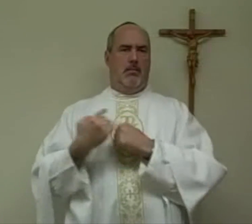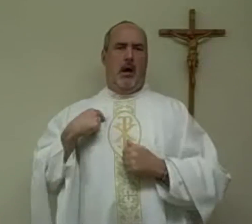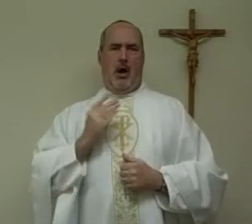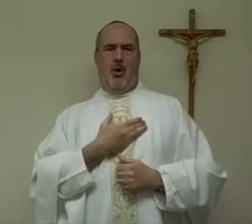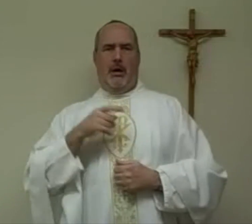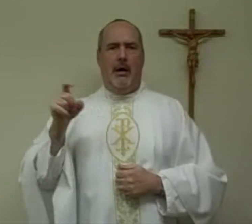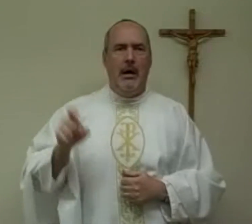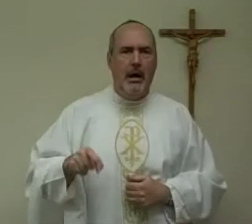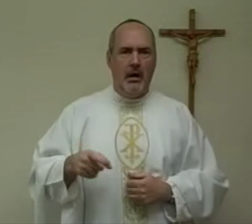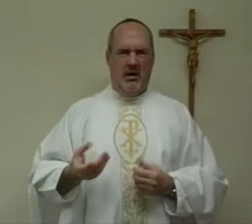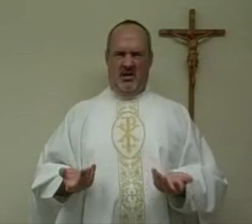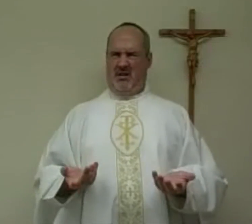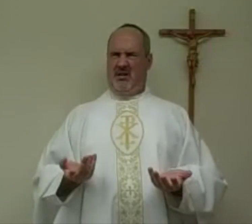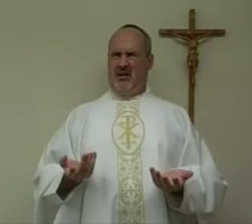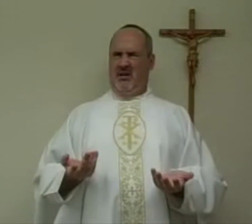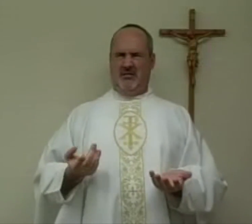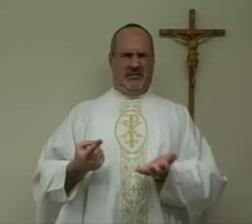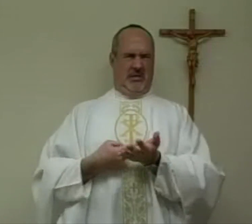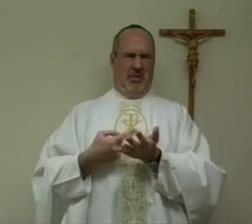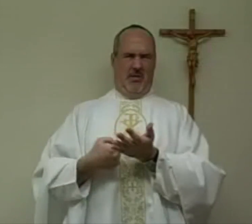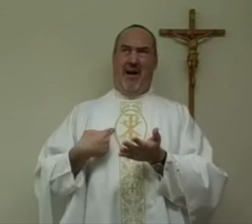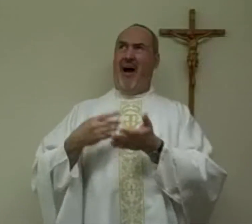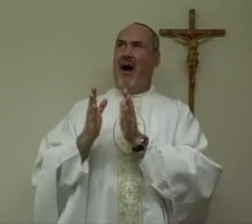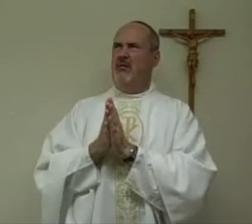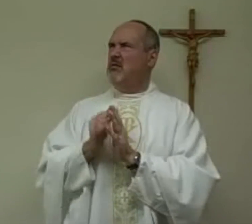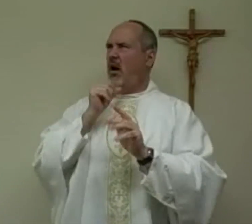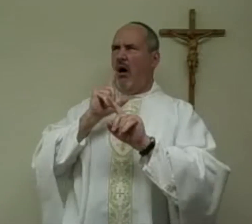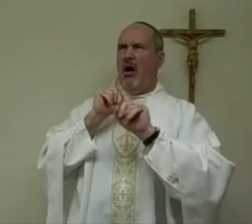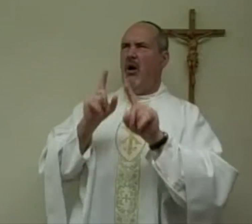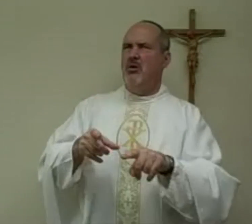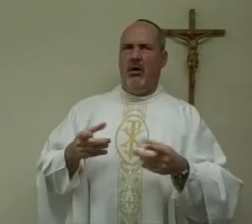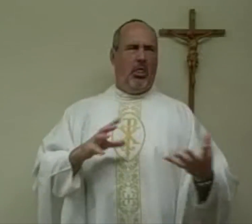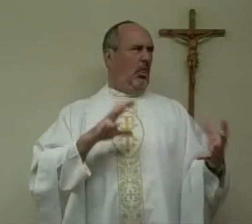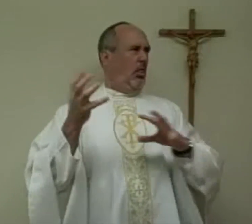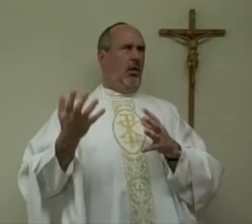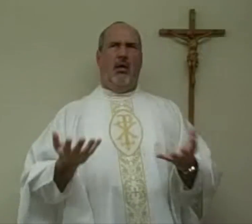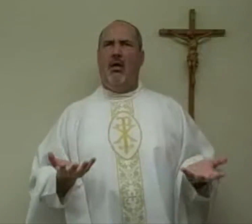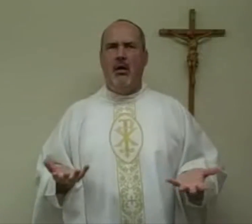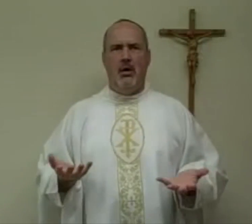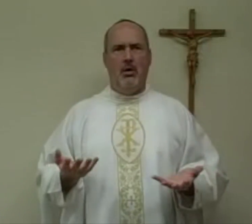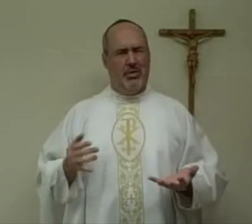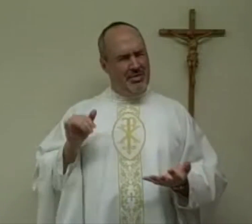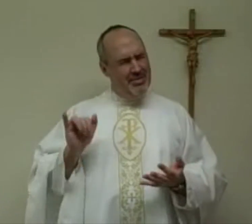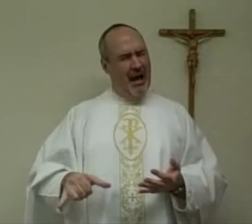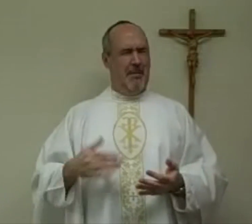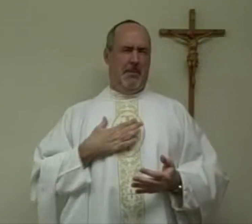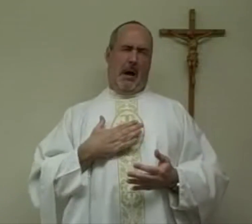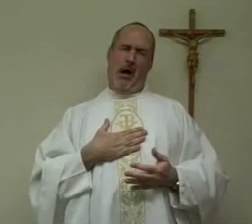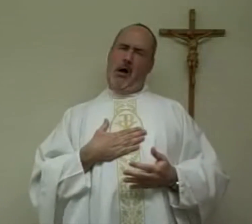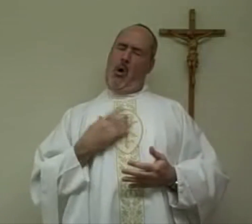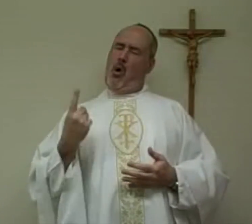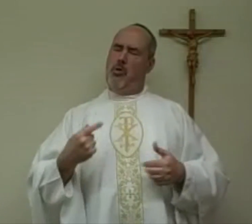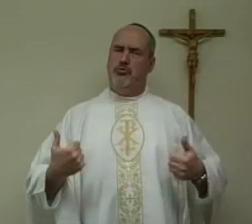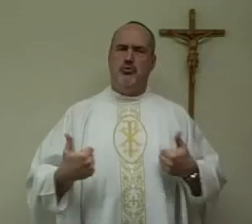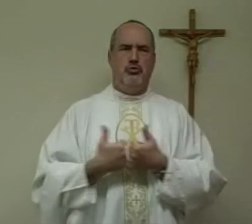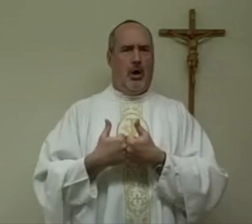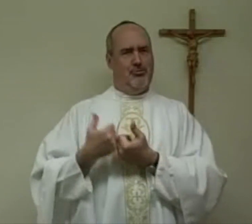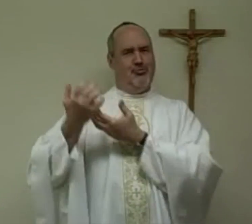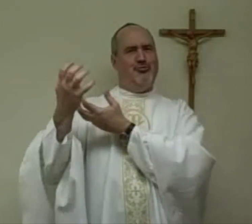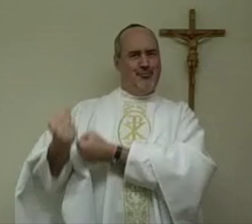will lead us and help us the way we need to be helped. So when we're going through those problems,